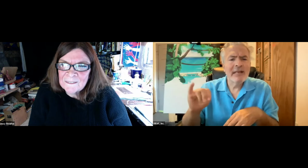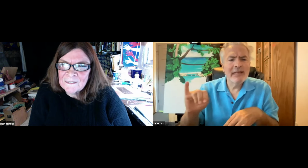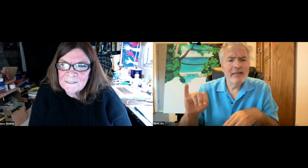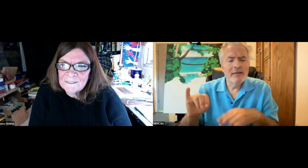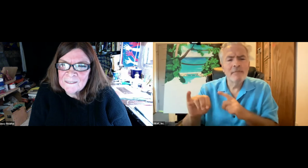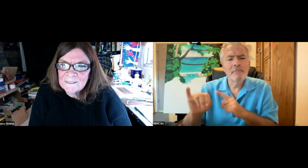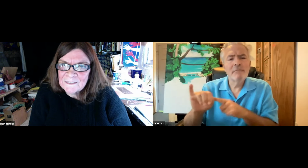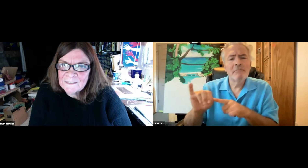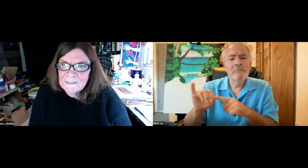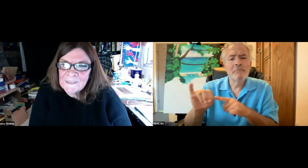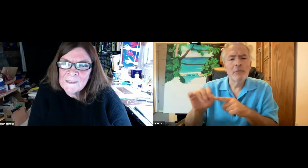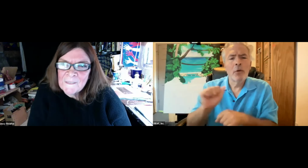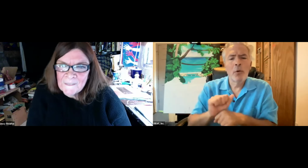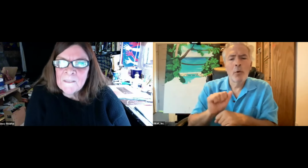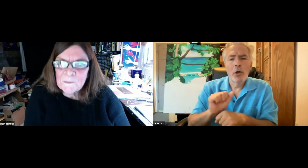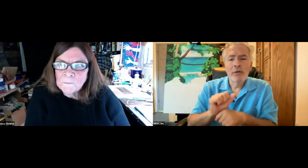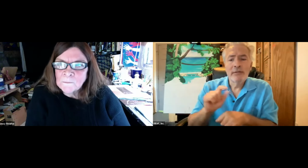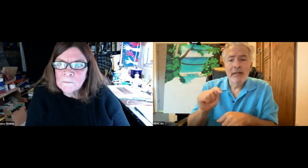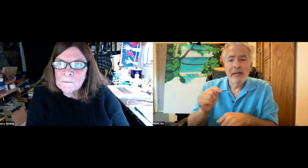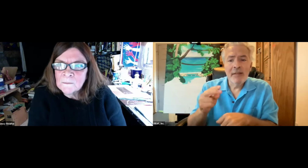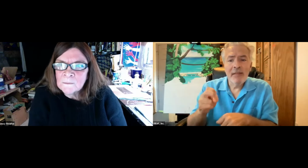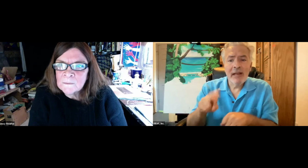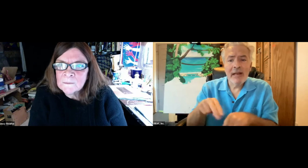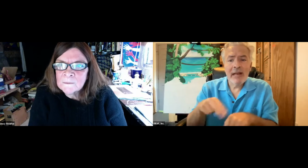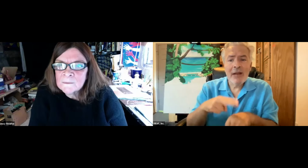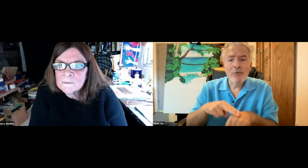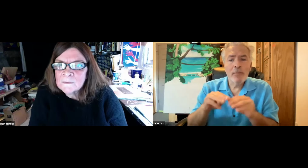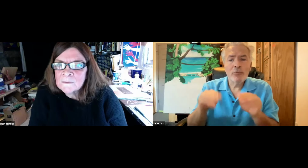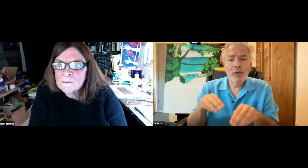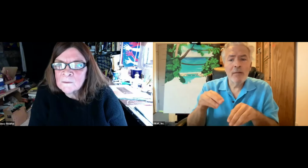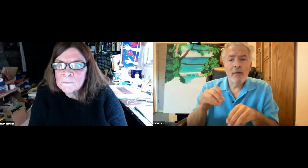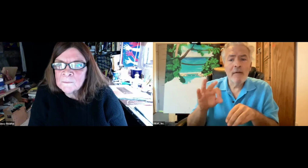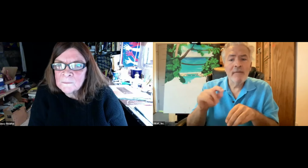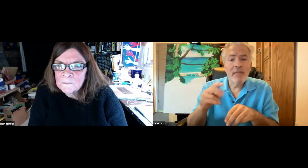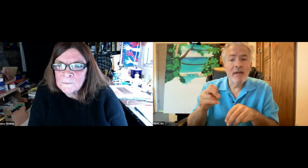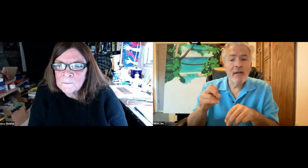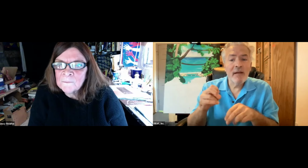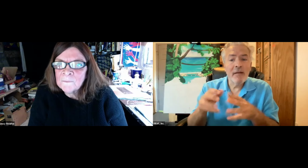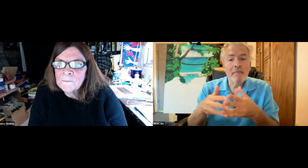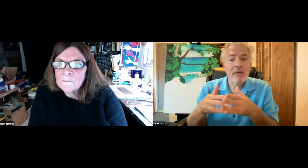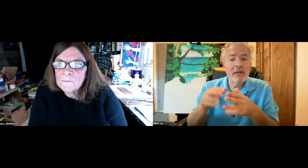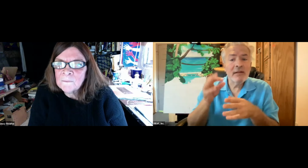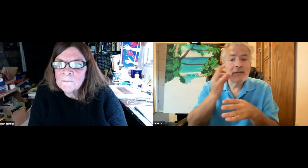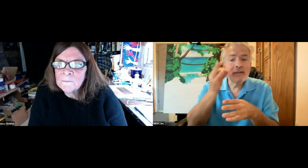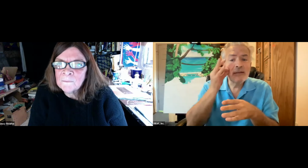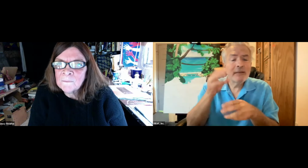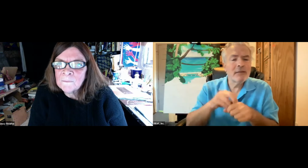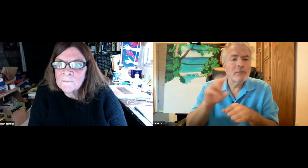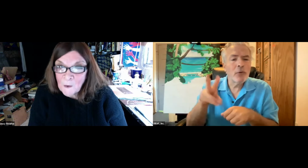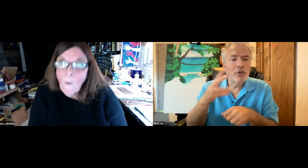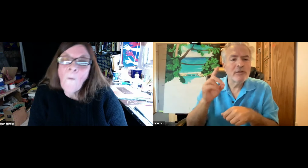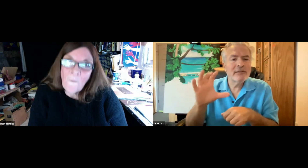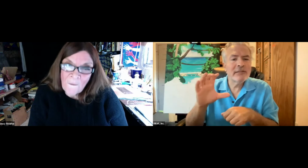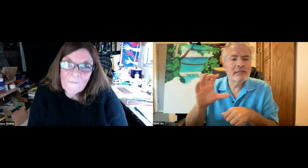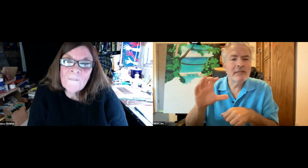Basanti works at the National Museum of the